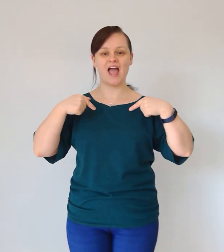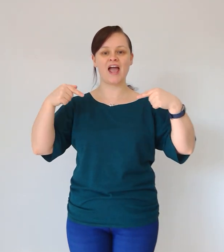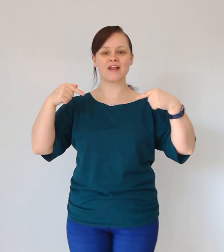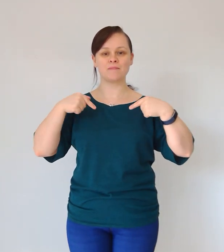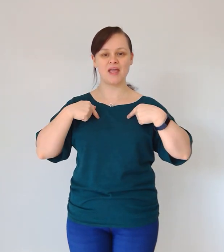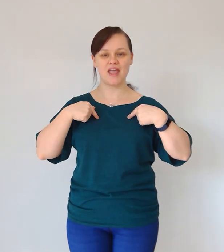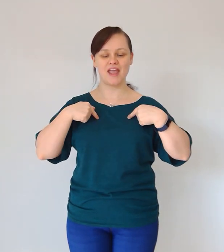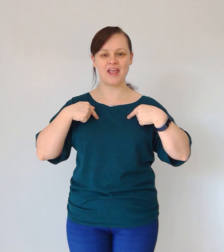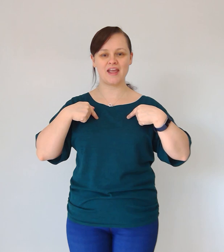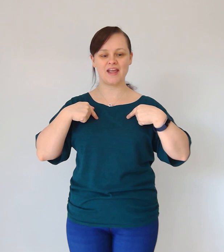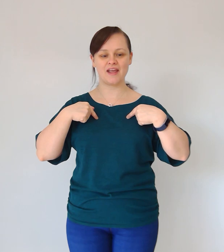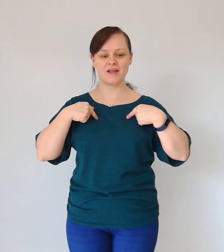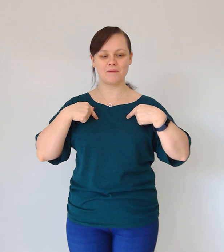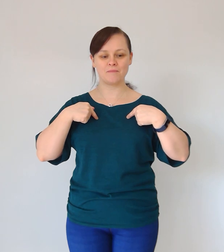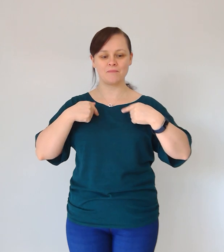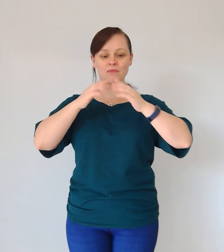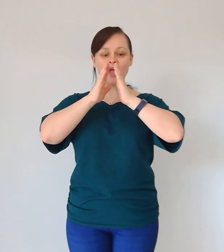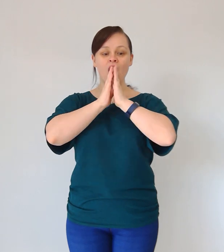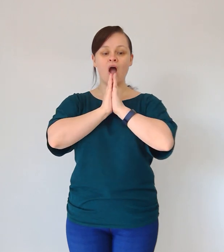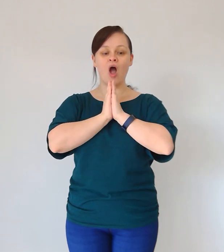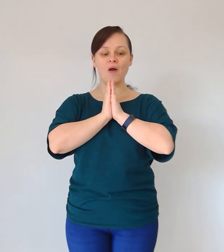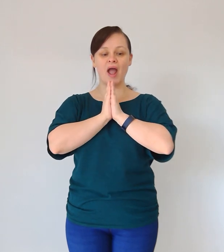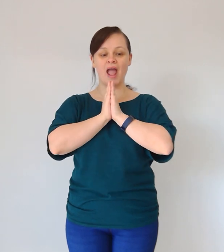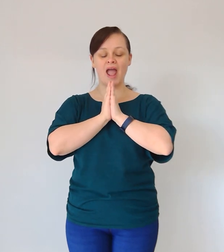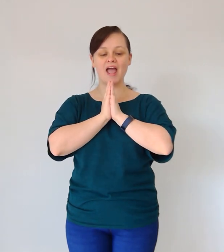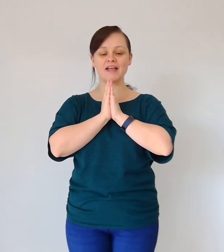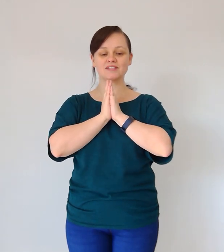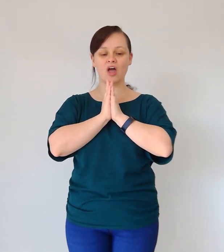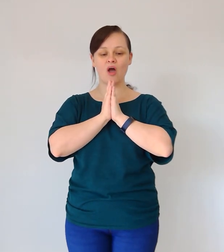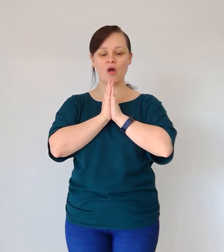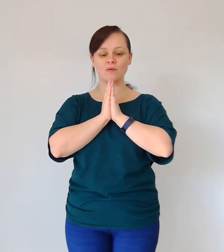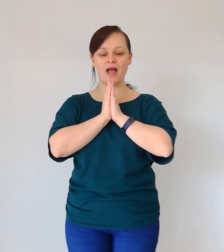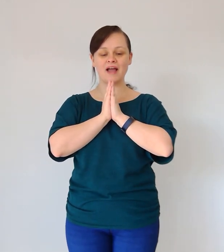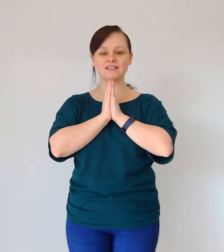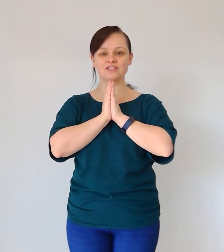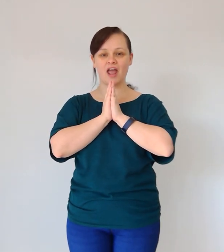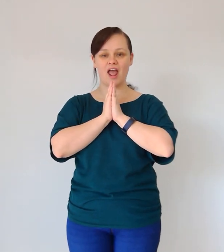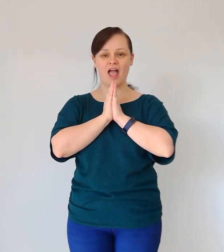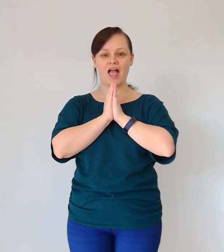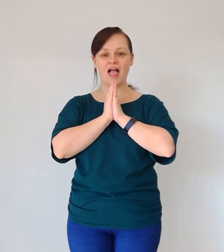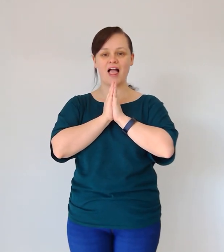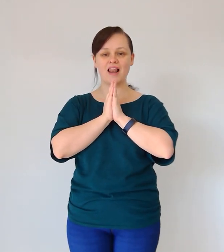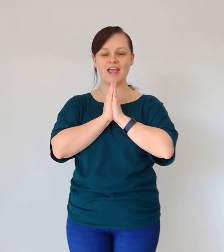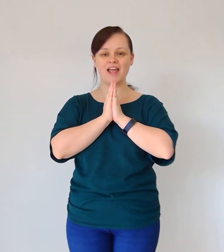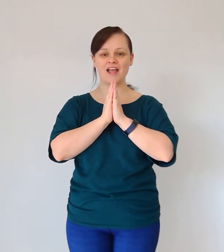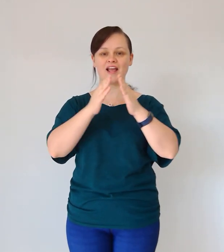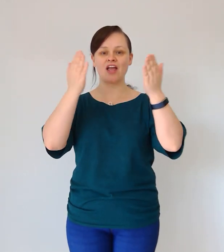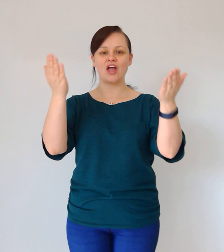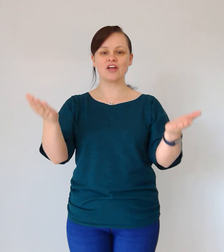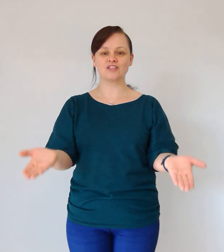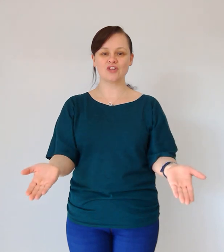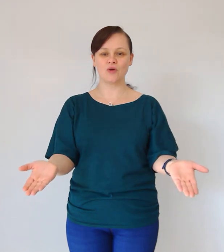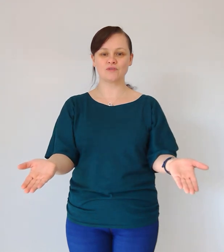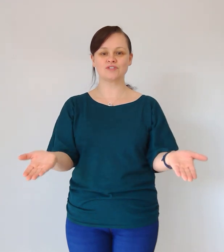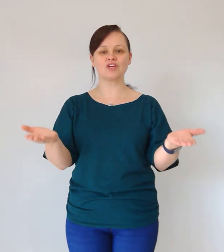be, we're so angelic, don't